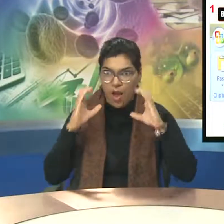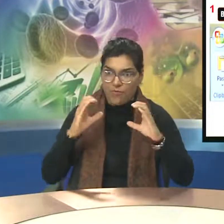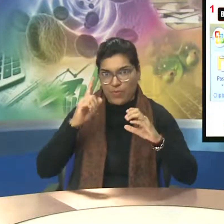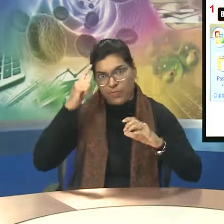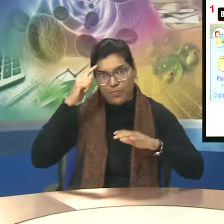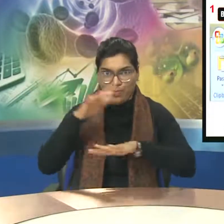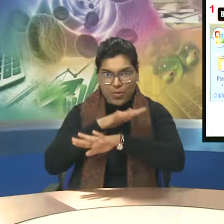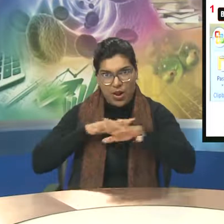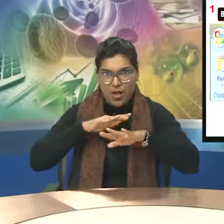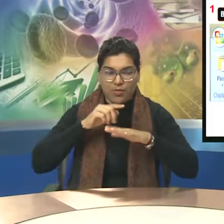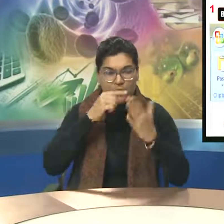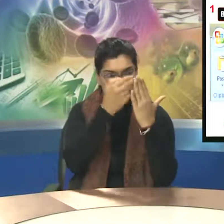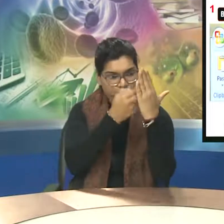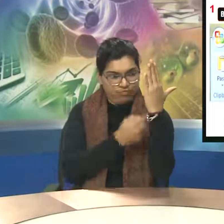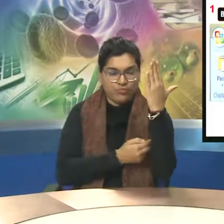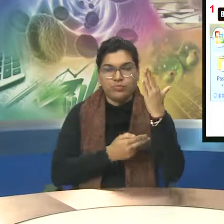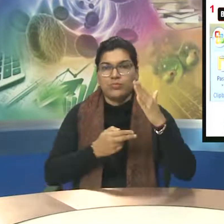strike through.